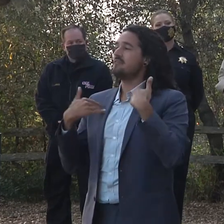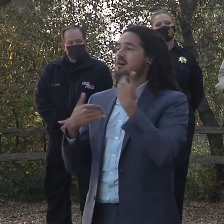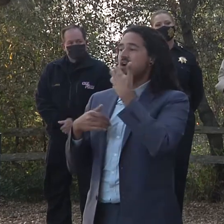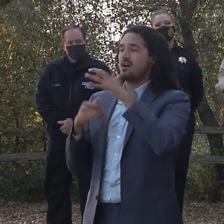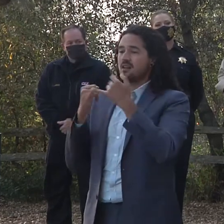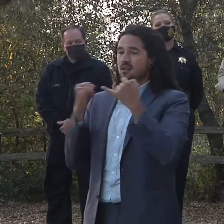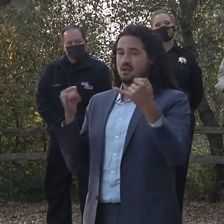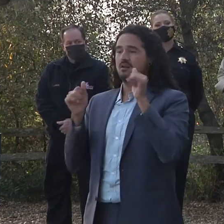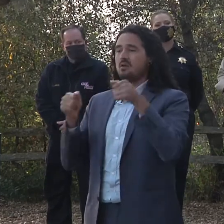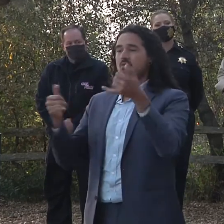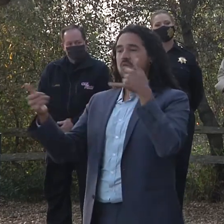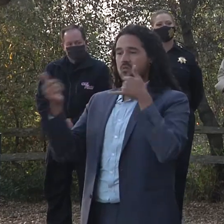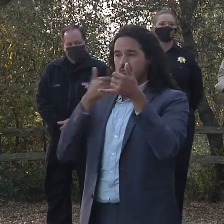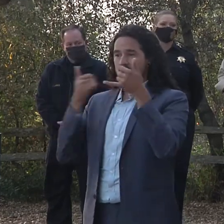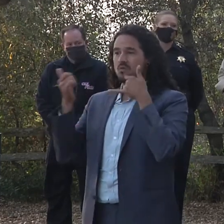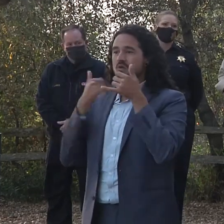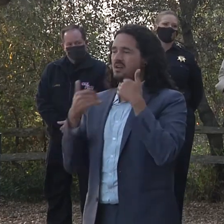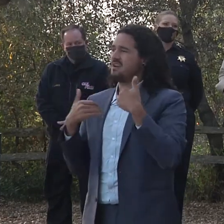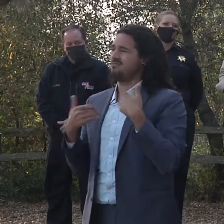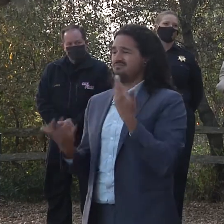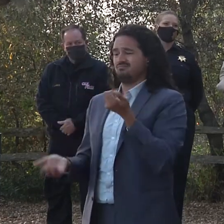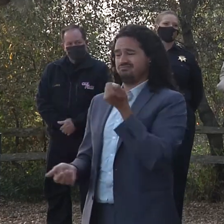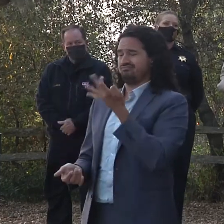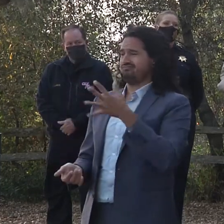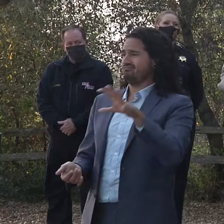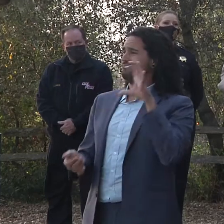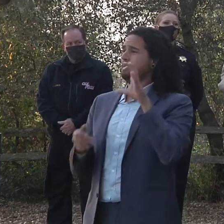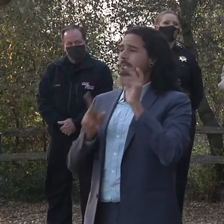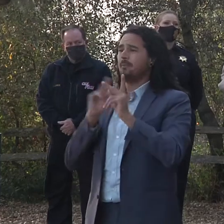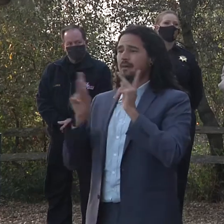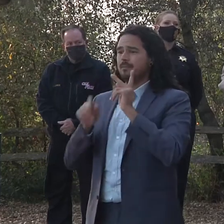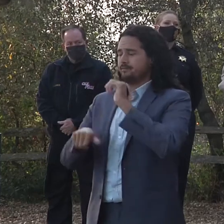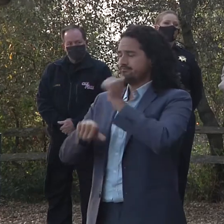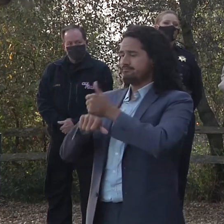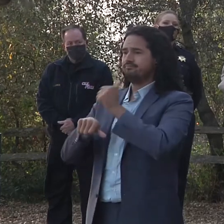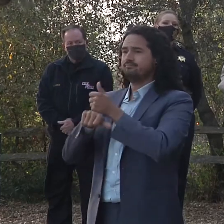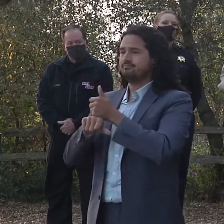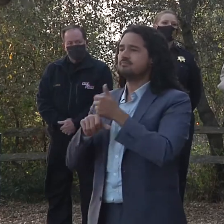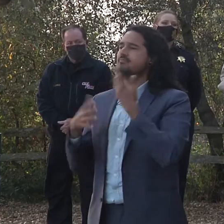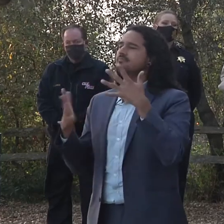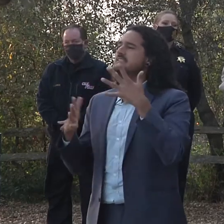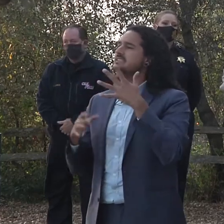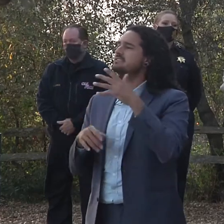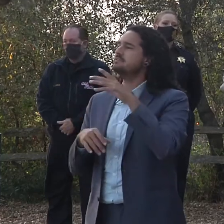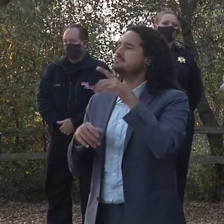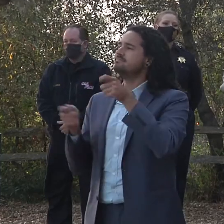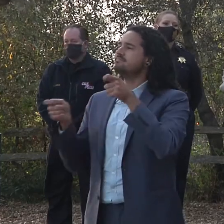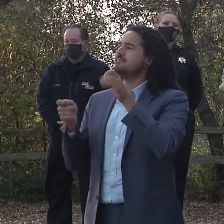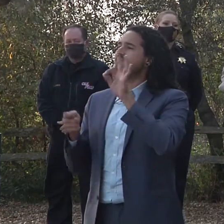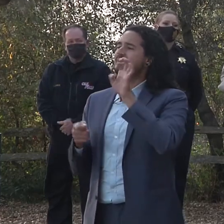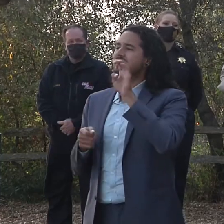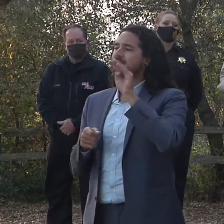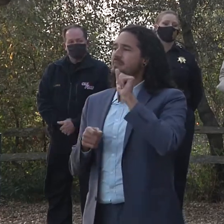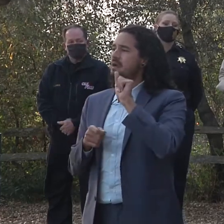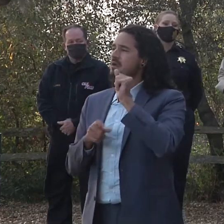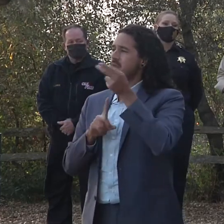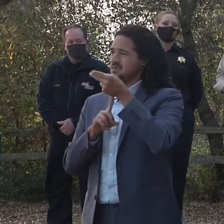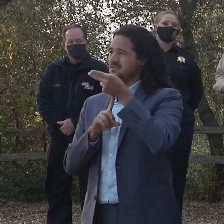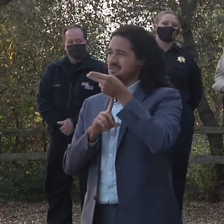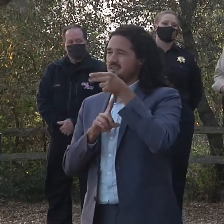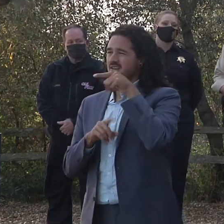is offered by FEMA and managed by the State Department of General Services. They're staying in hotels, they're evacuees. The hotline number